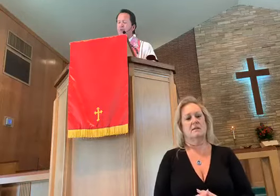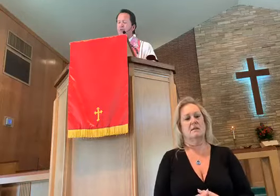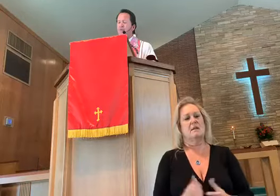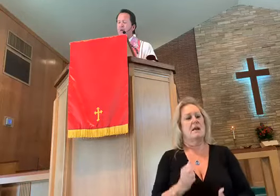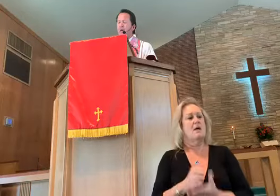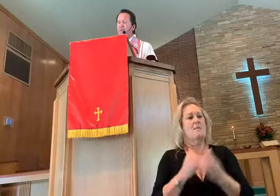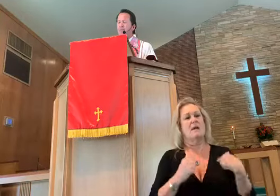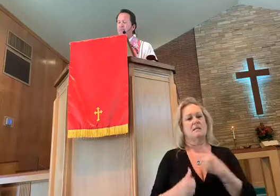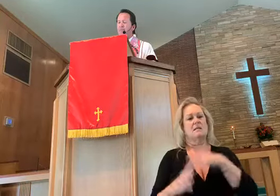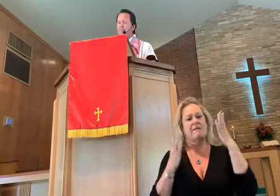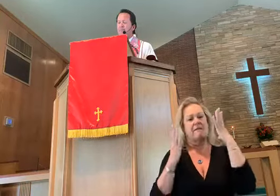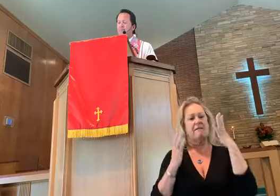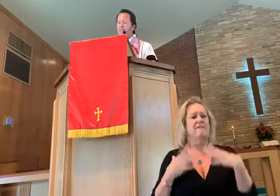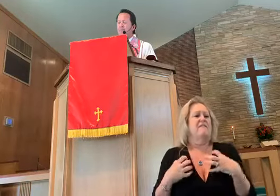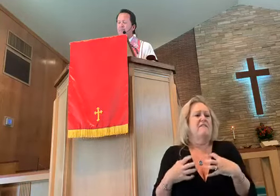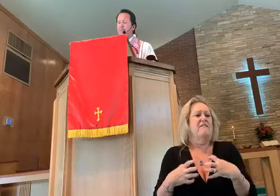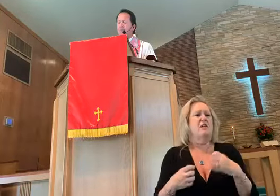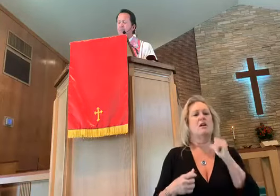Help us to fear not.